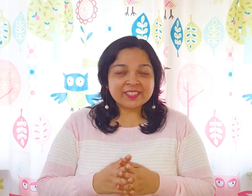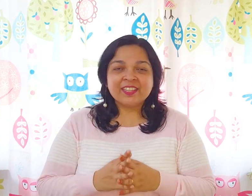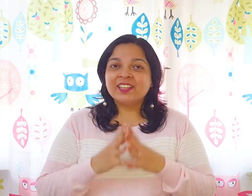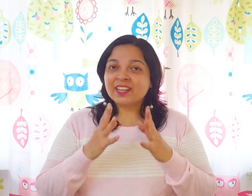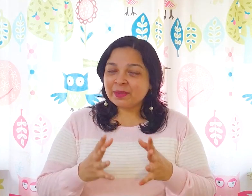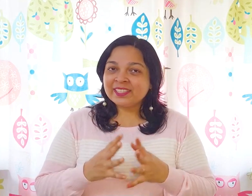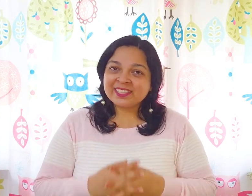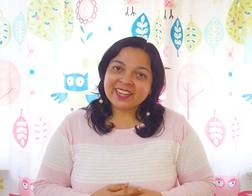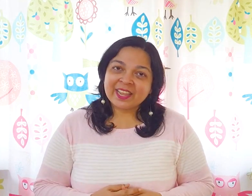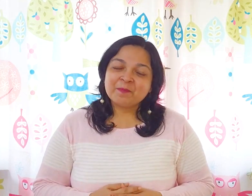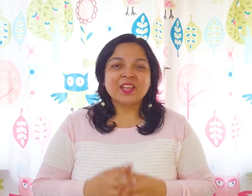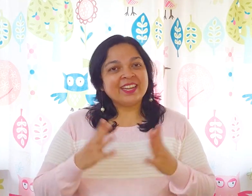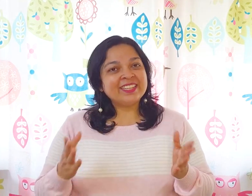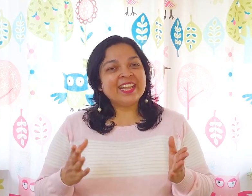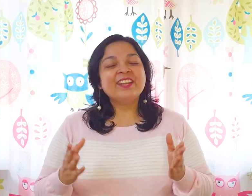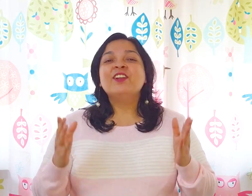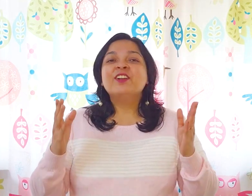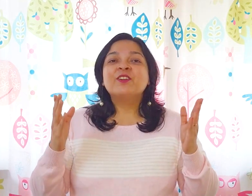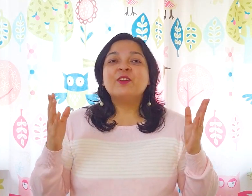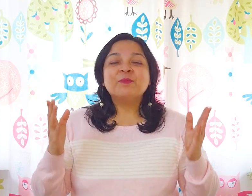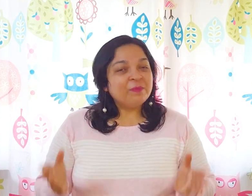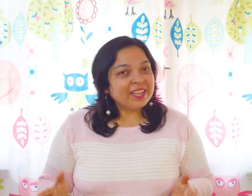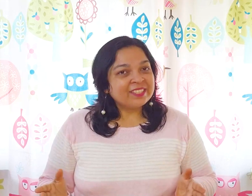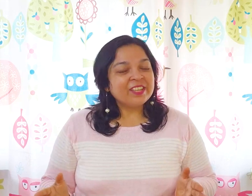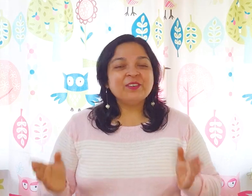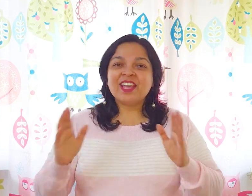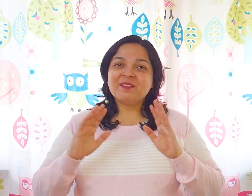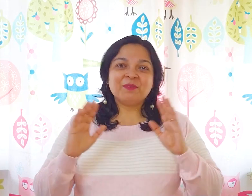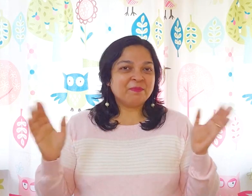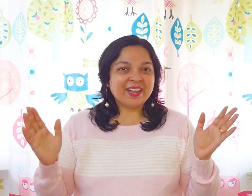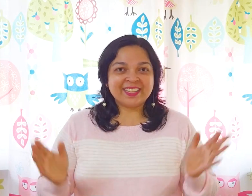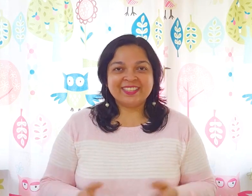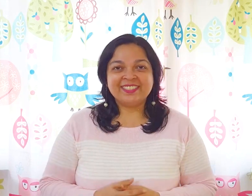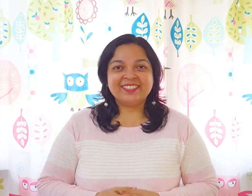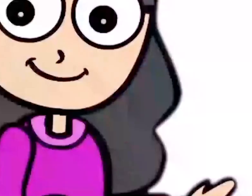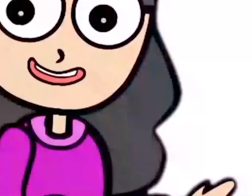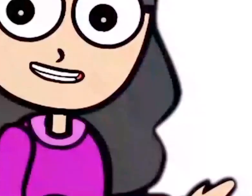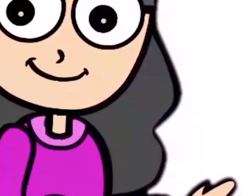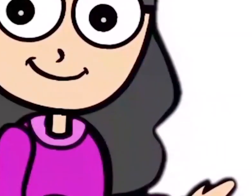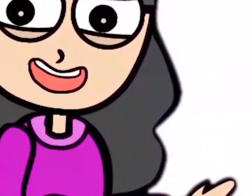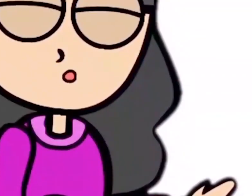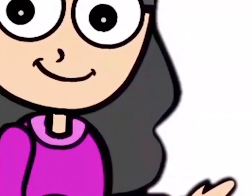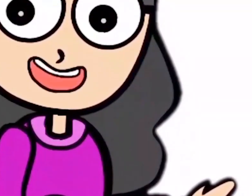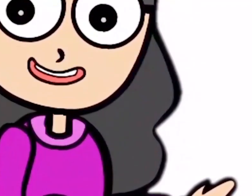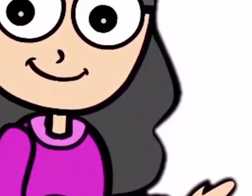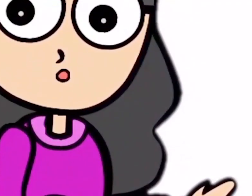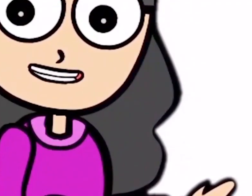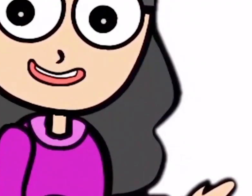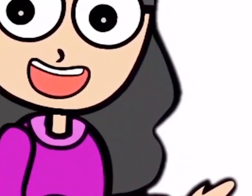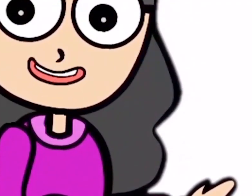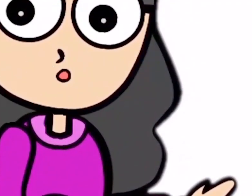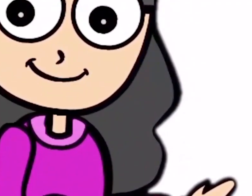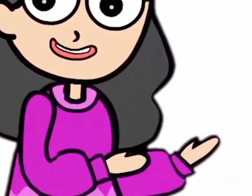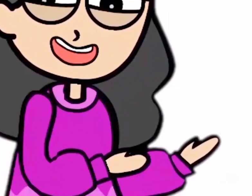join us the coming Sunday. Until then, God bless you and bye-bye. Wow, I know you had